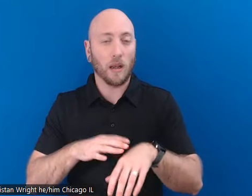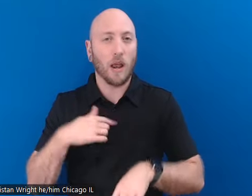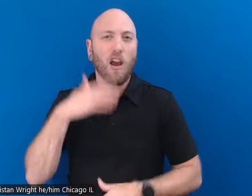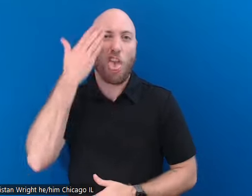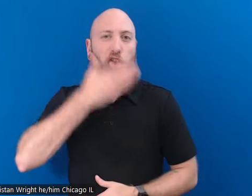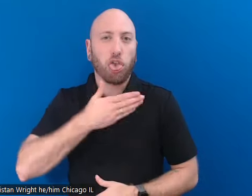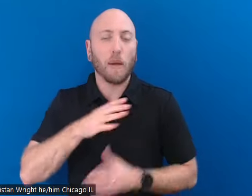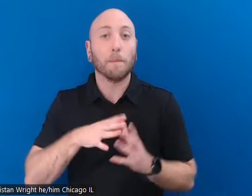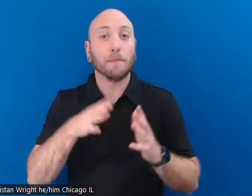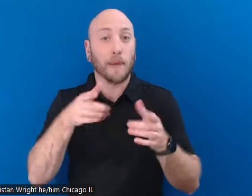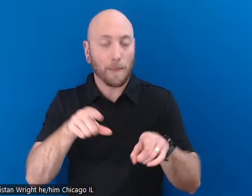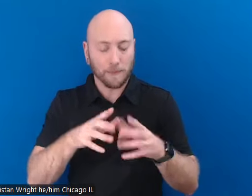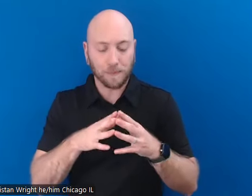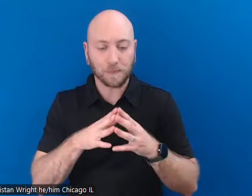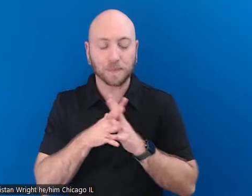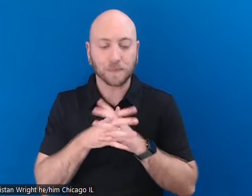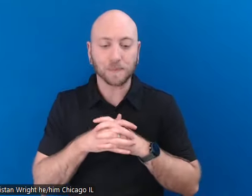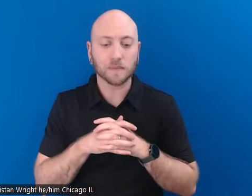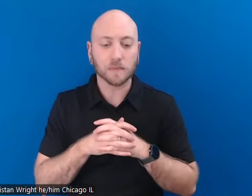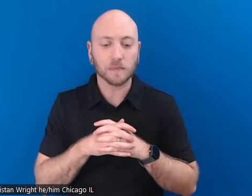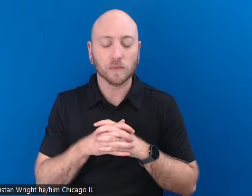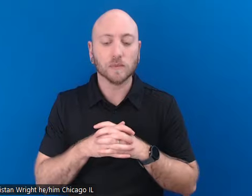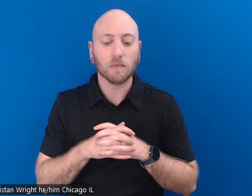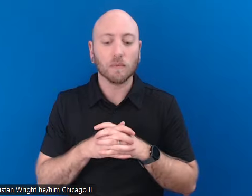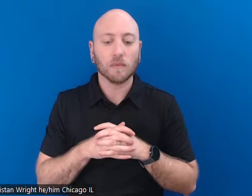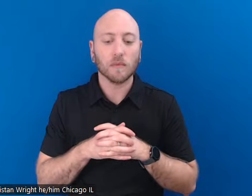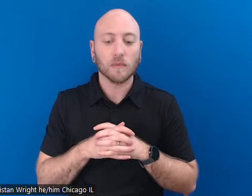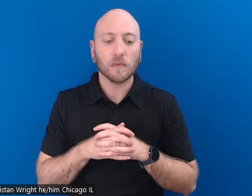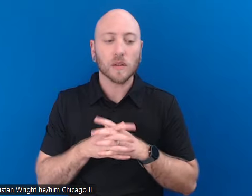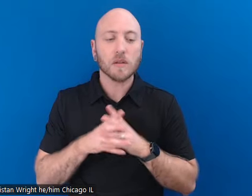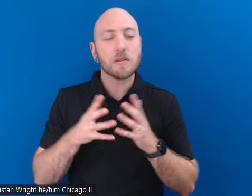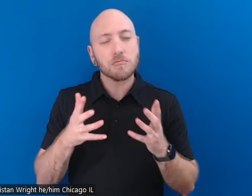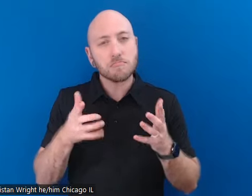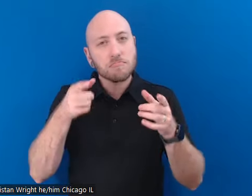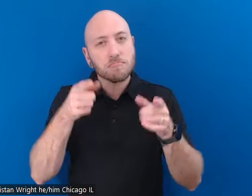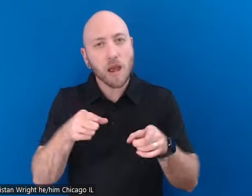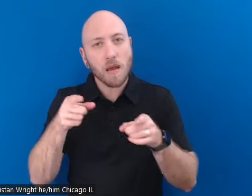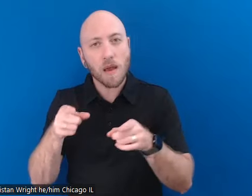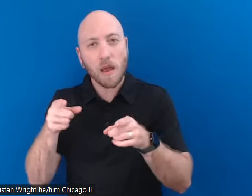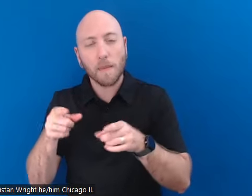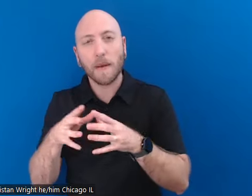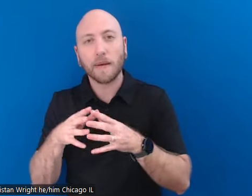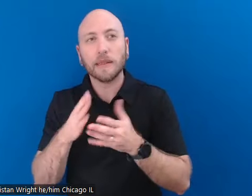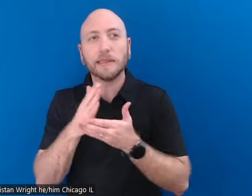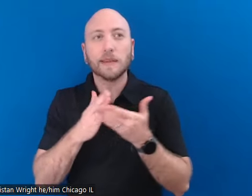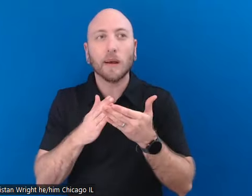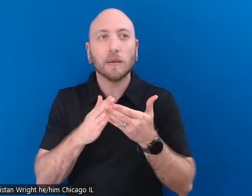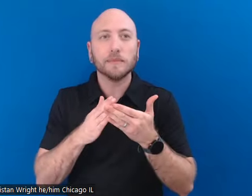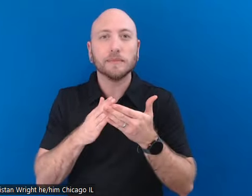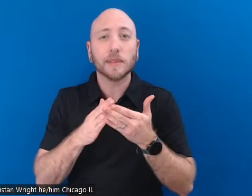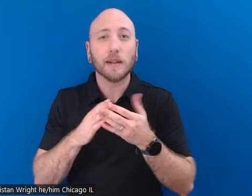a series of personal and professional, I guess, personal tragedies and professional